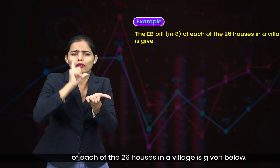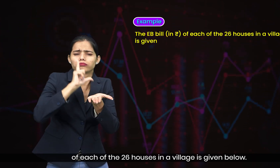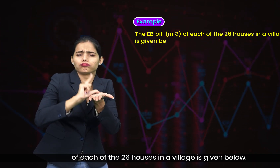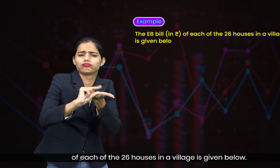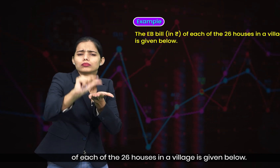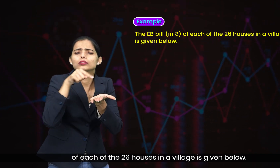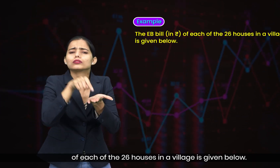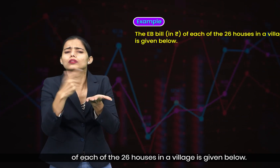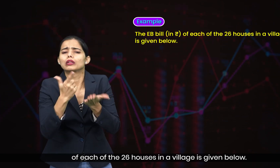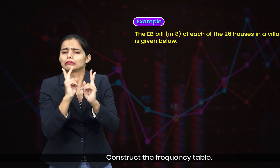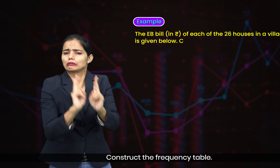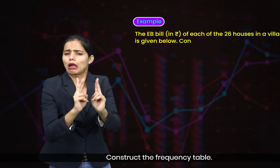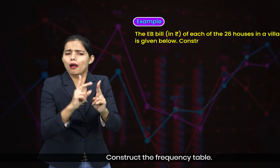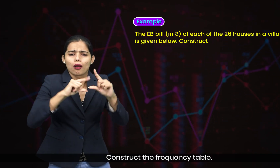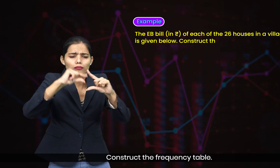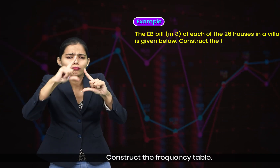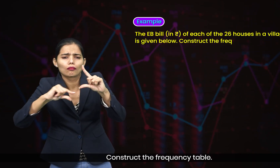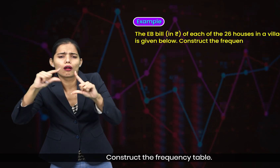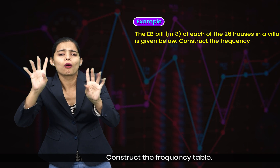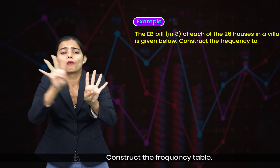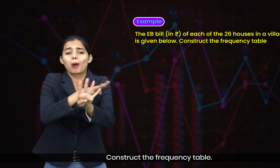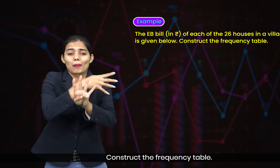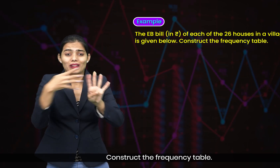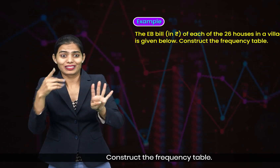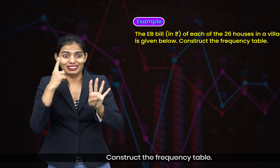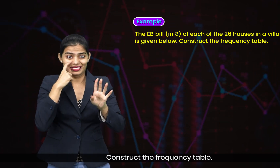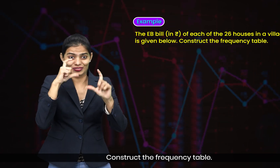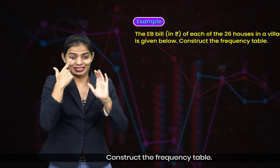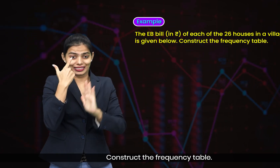given below. Construct the frequency table.